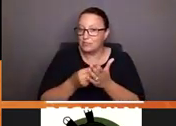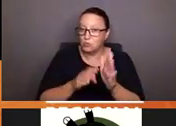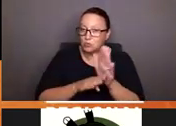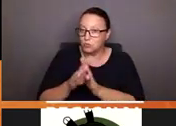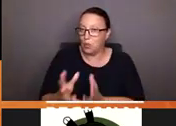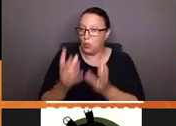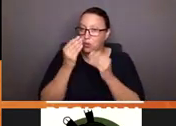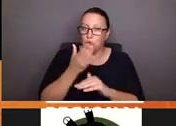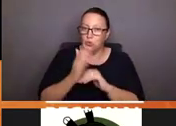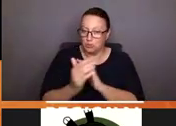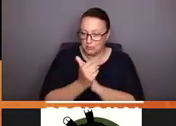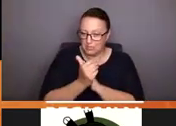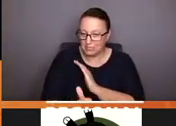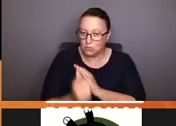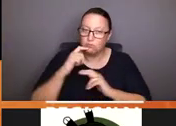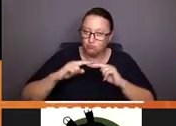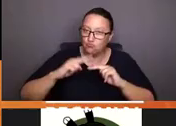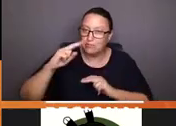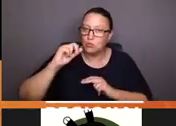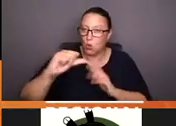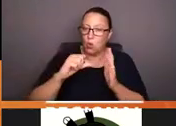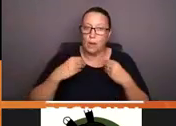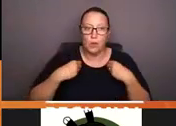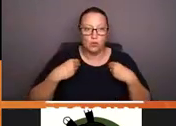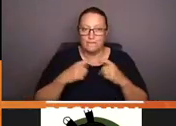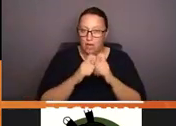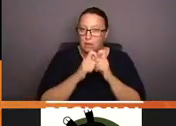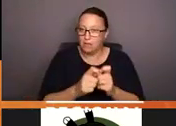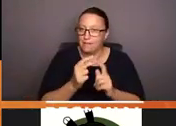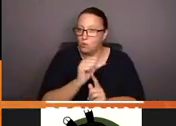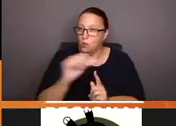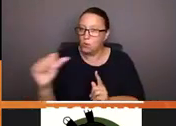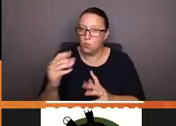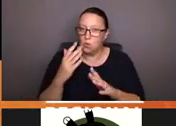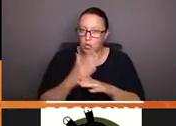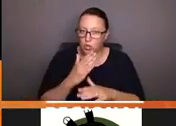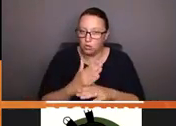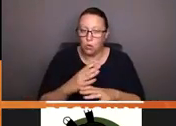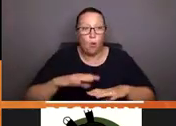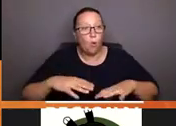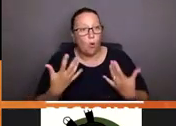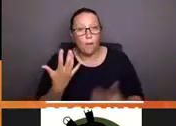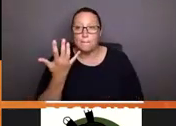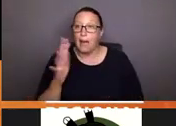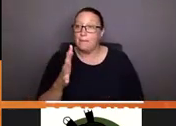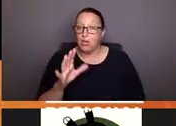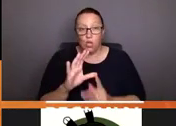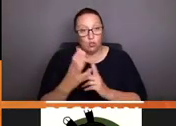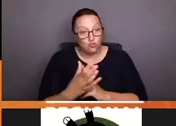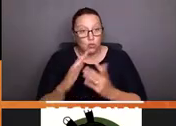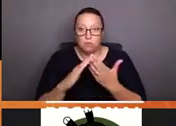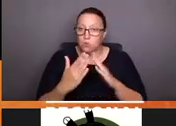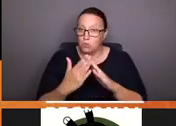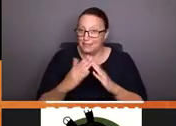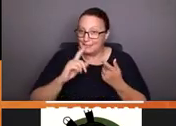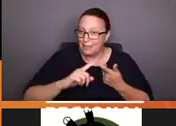commercial viability of your work. It may mean cultural or community sustainability. You might use the funds